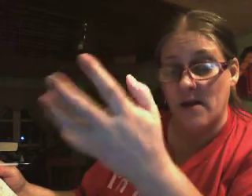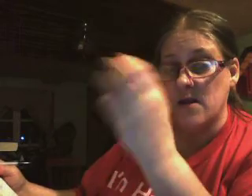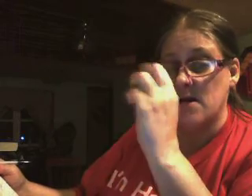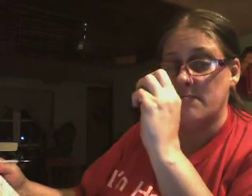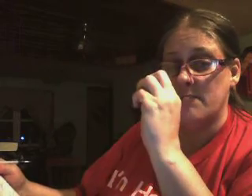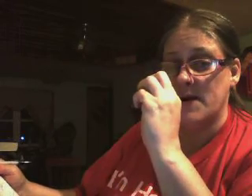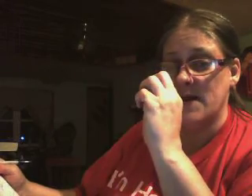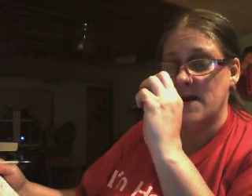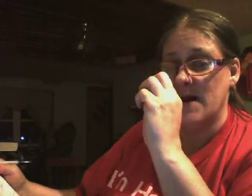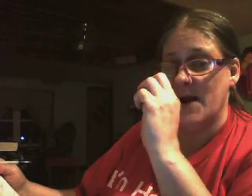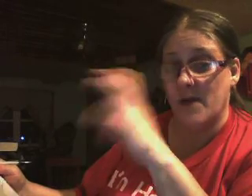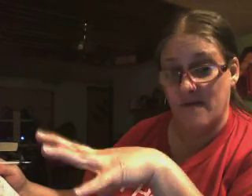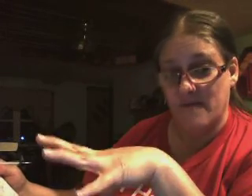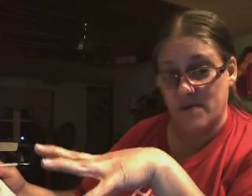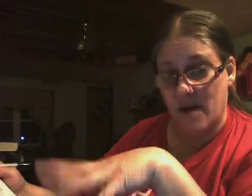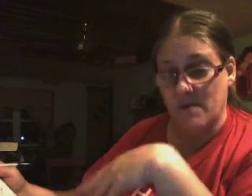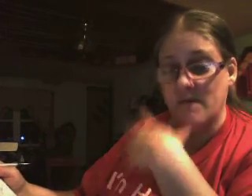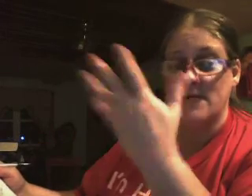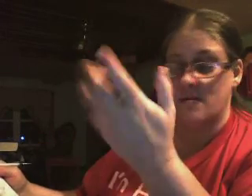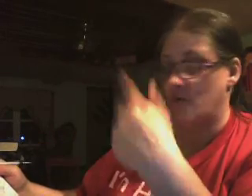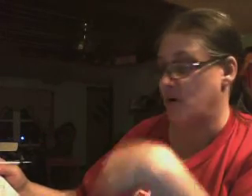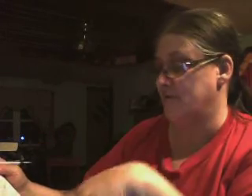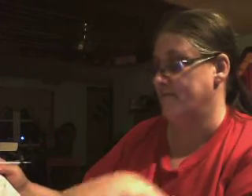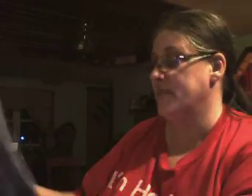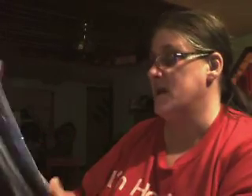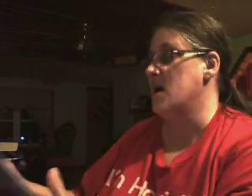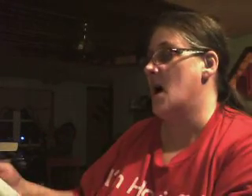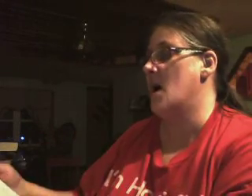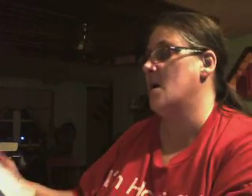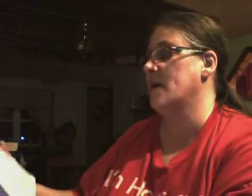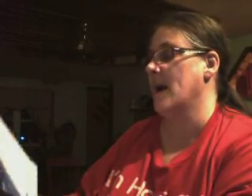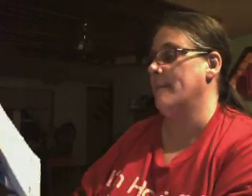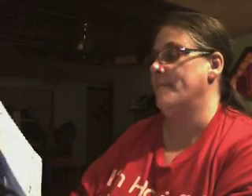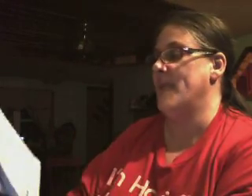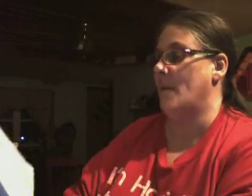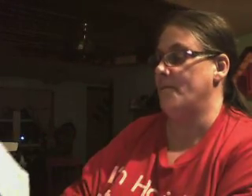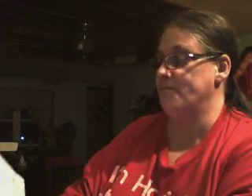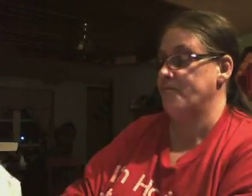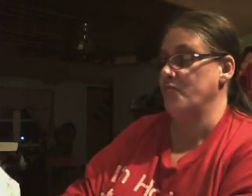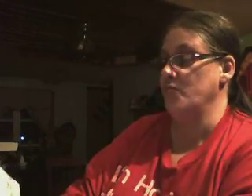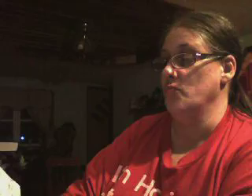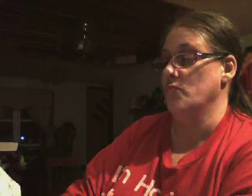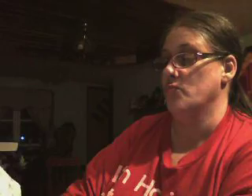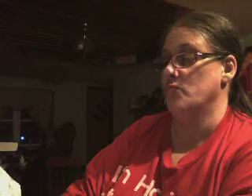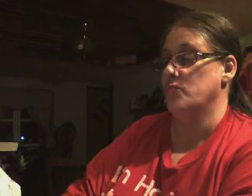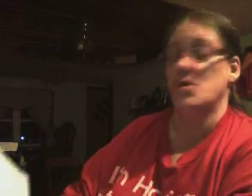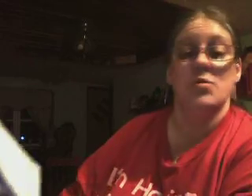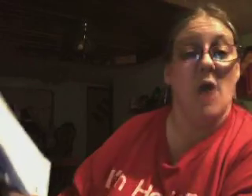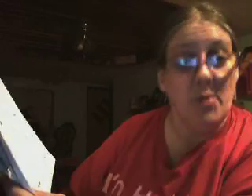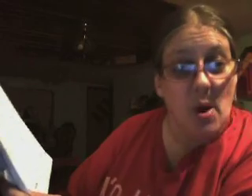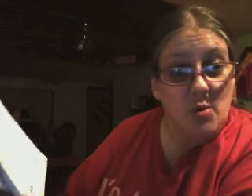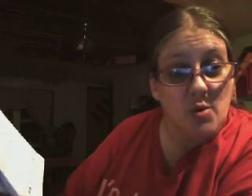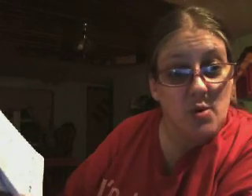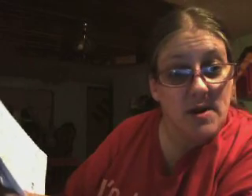about, but I don't care for those type of movies, so I don't watch them. Okay. Now, do y'all know who